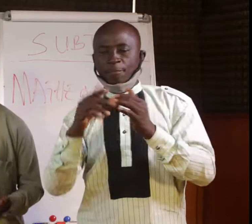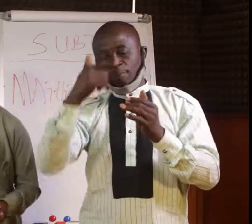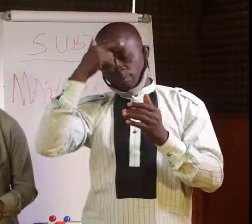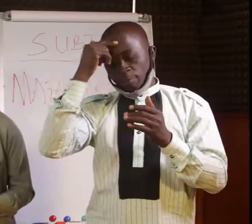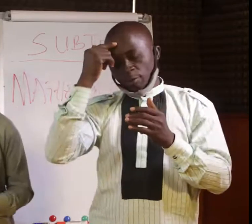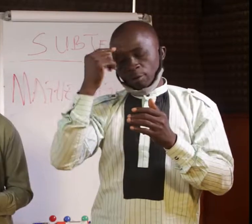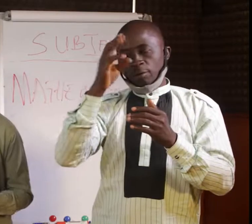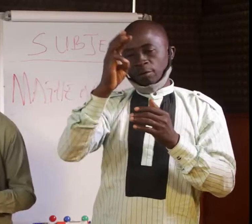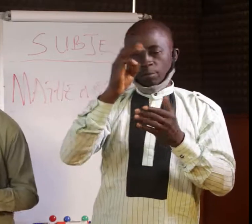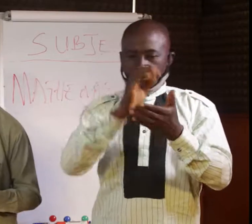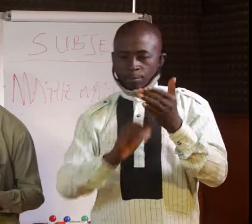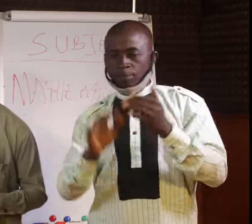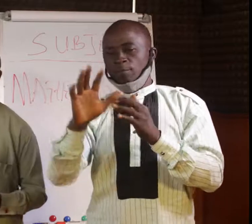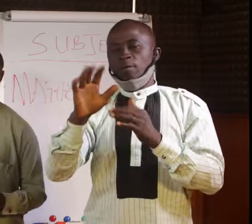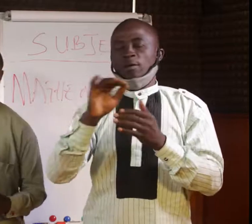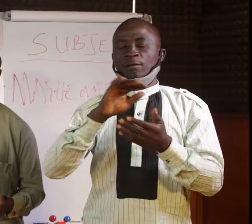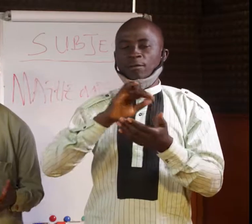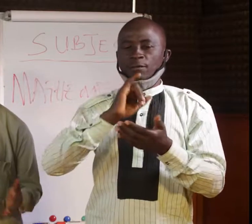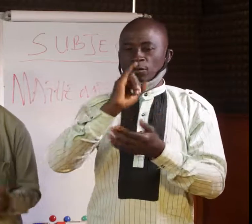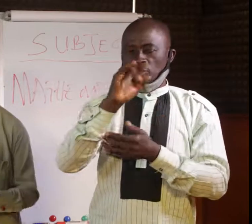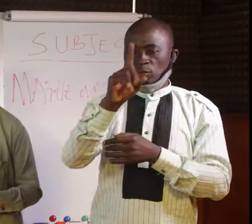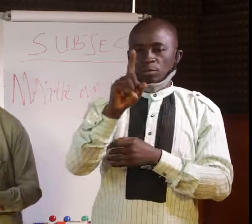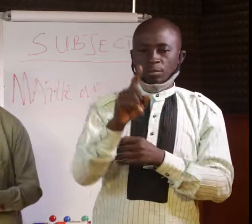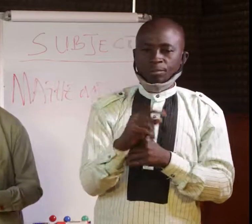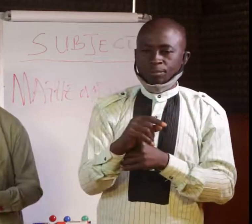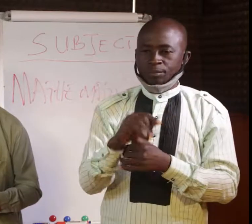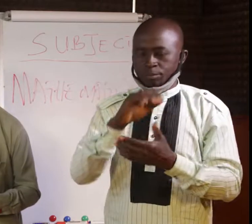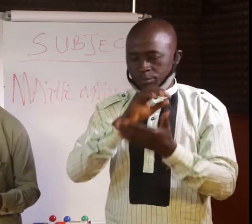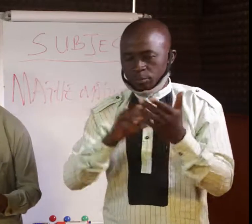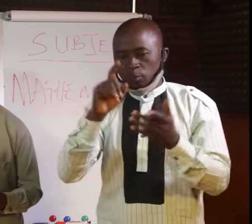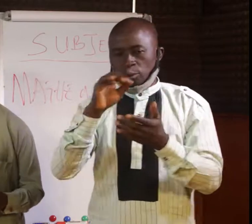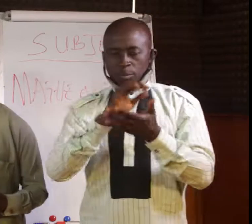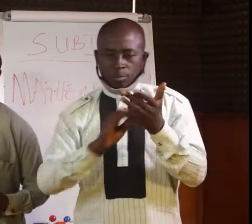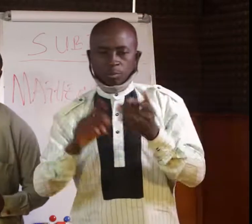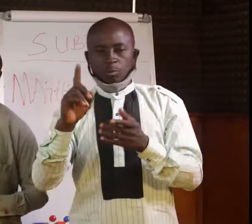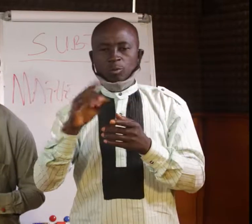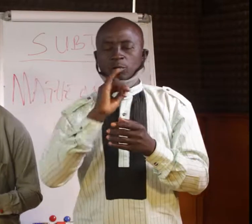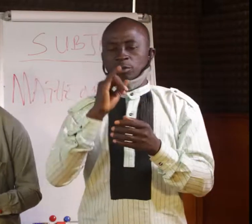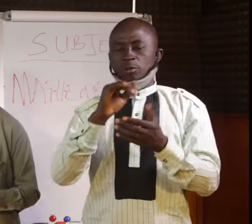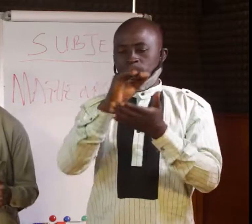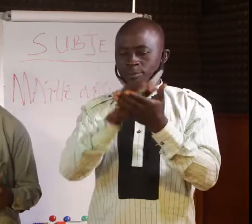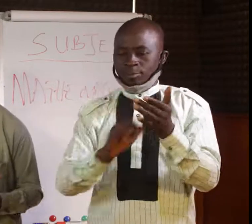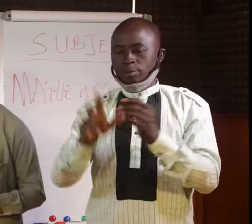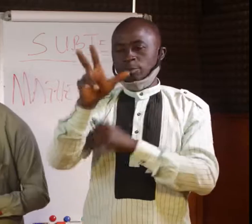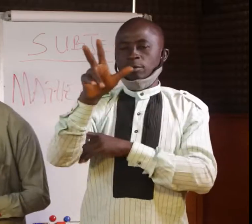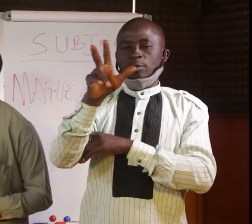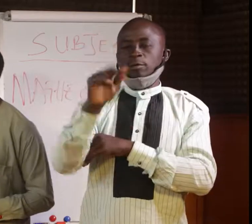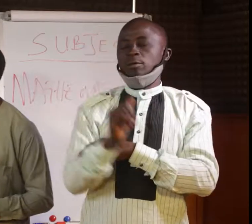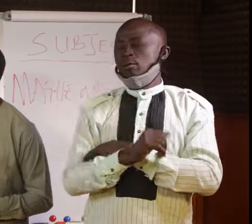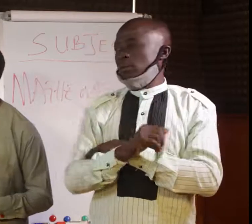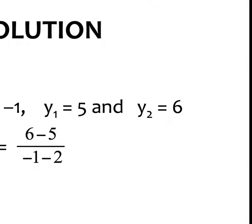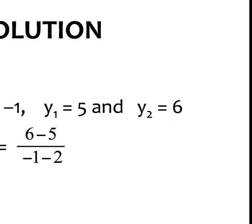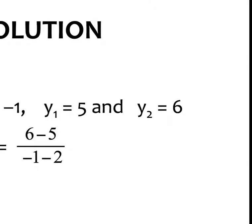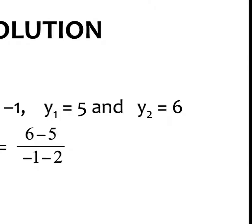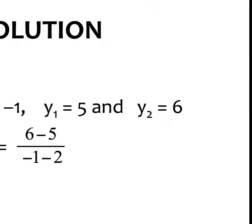6 minus 5 is 1 while minus 1 minus 2 is minus 3 by directed